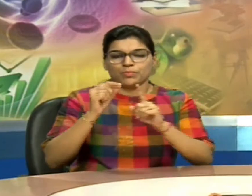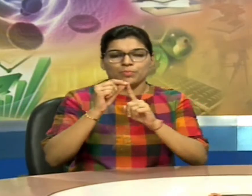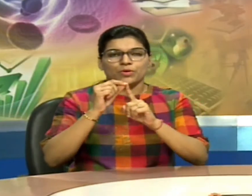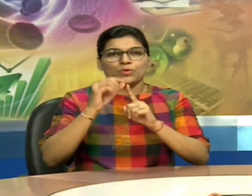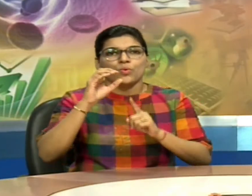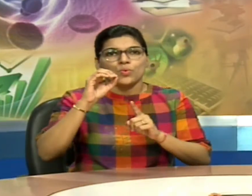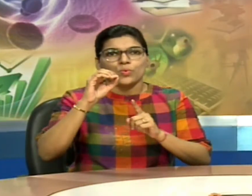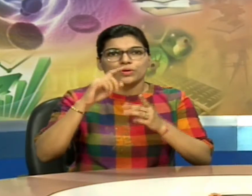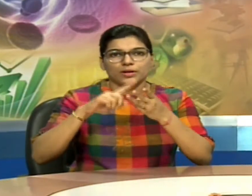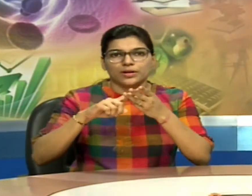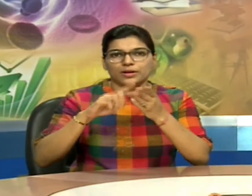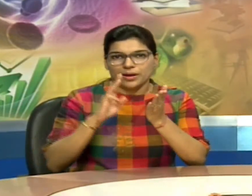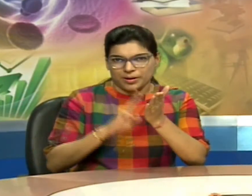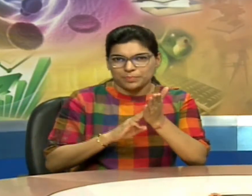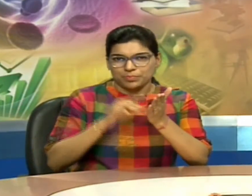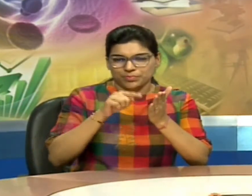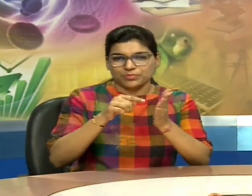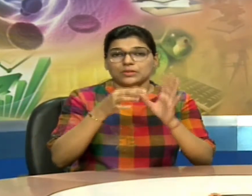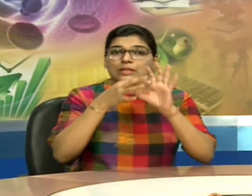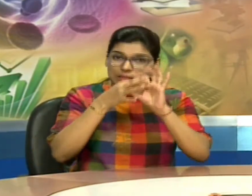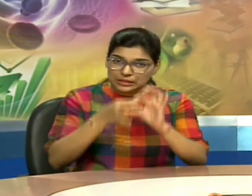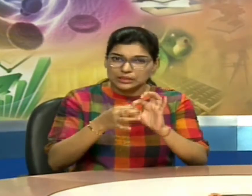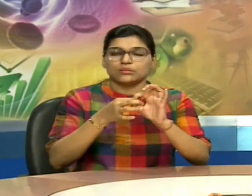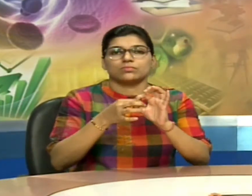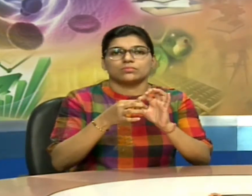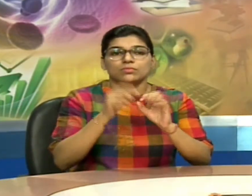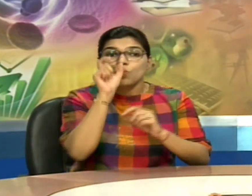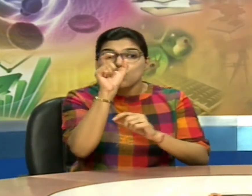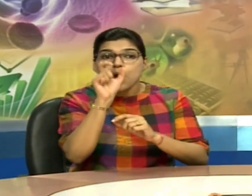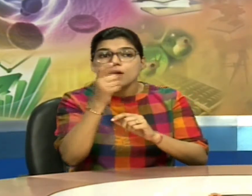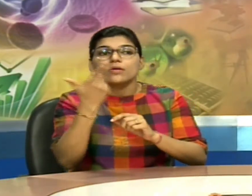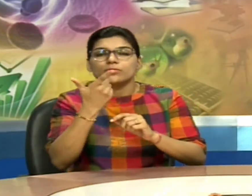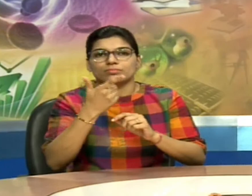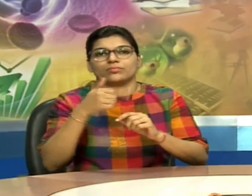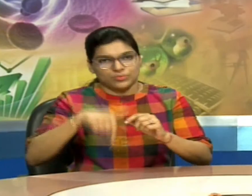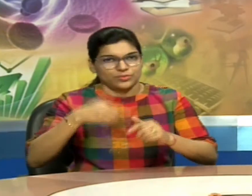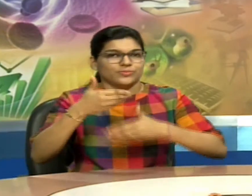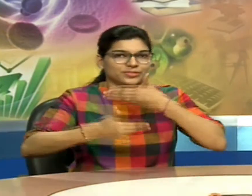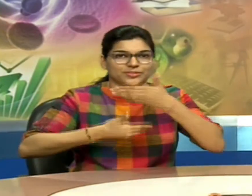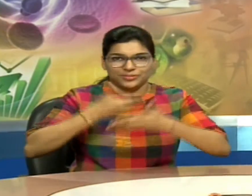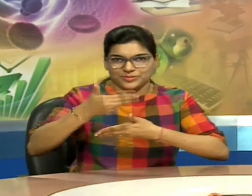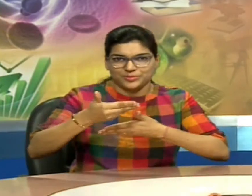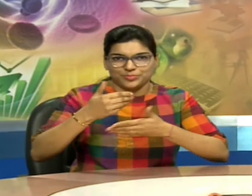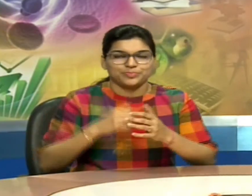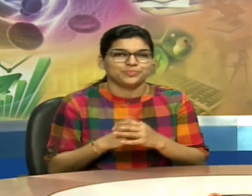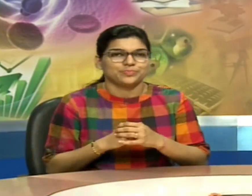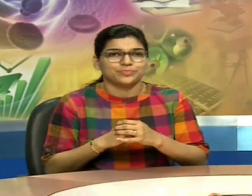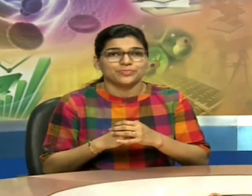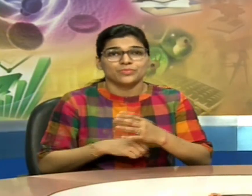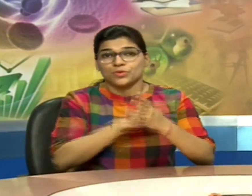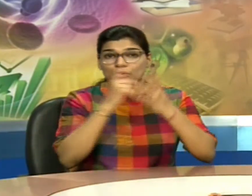Third objective is to justify the choice of words which are used in the poem.